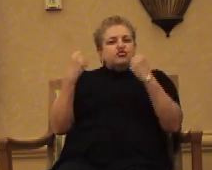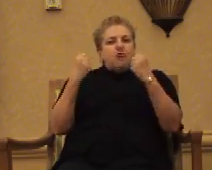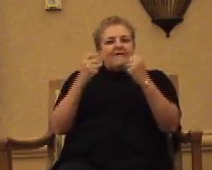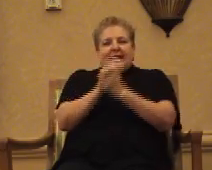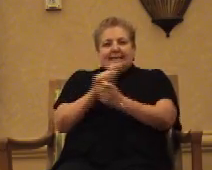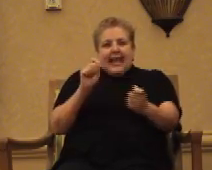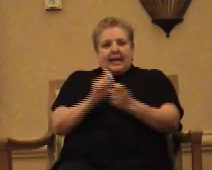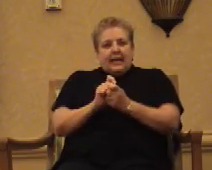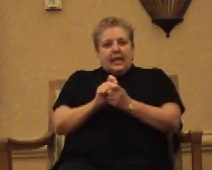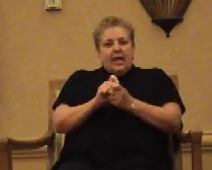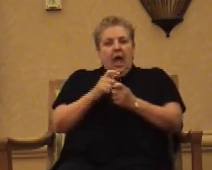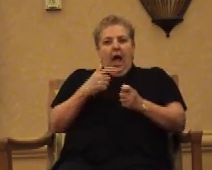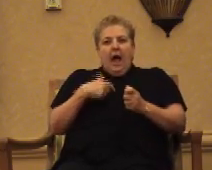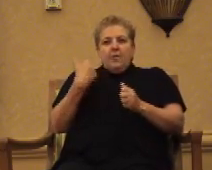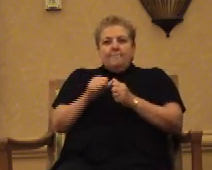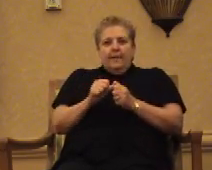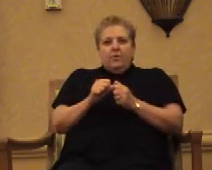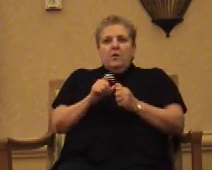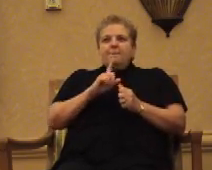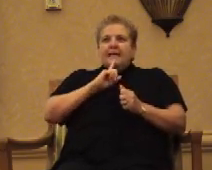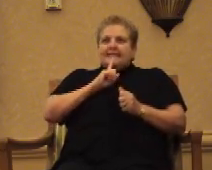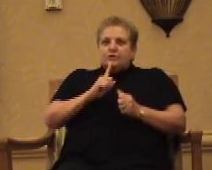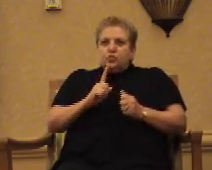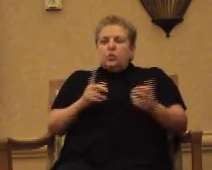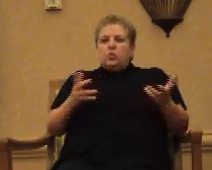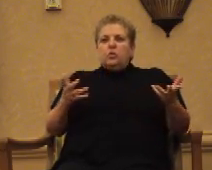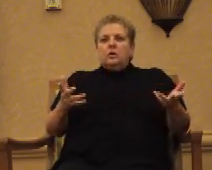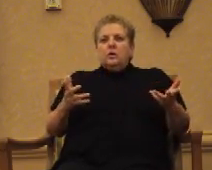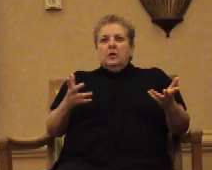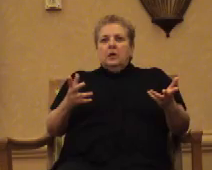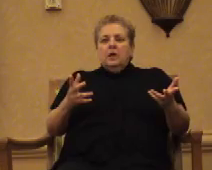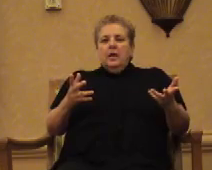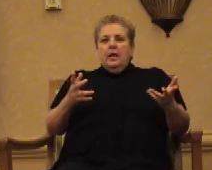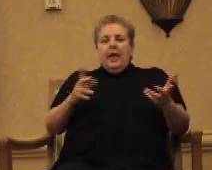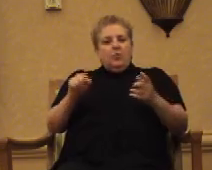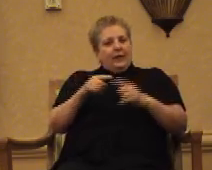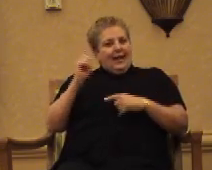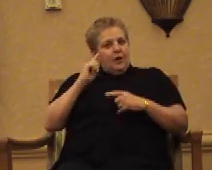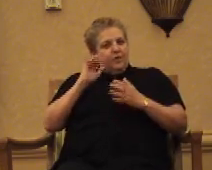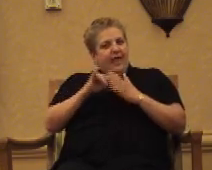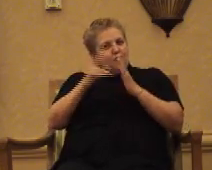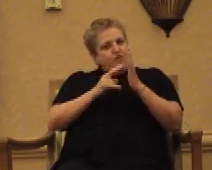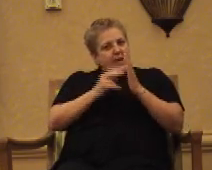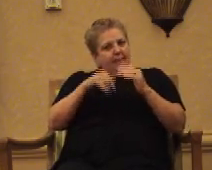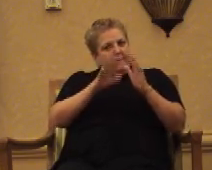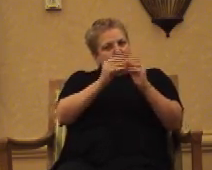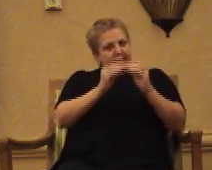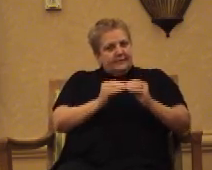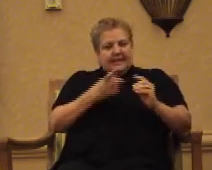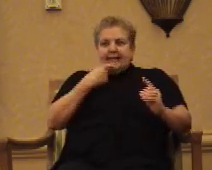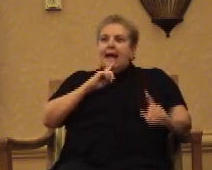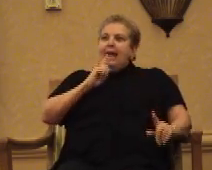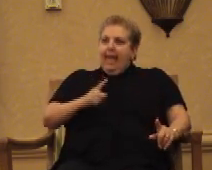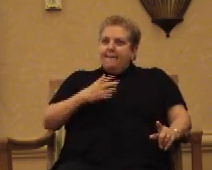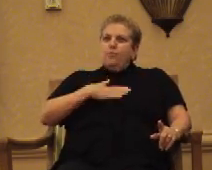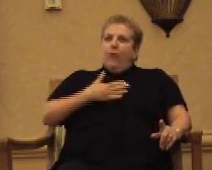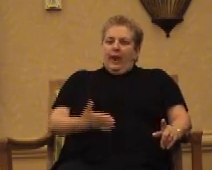this is an absolute truth. And when I hear that read, every meeting I go to, I go, I am